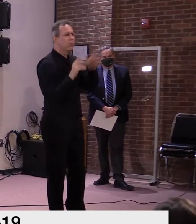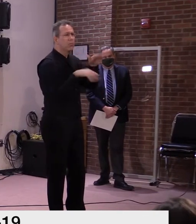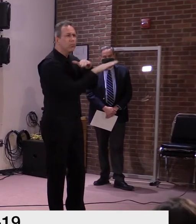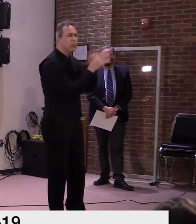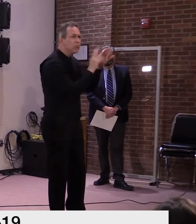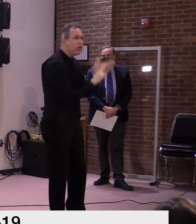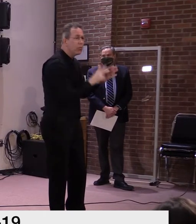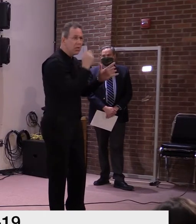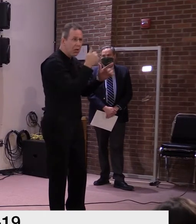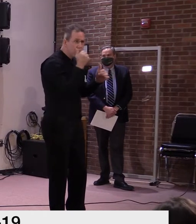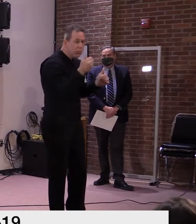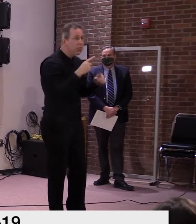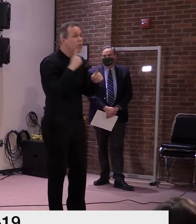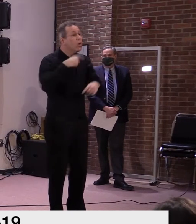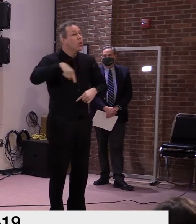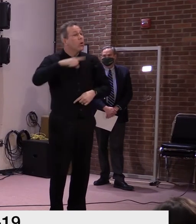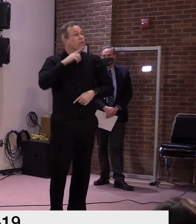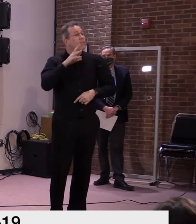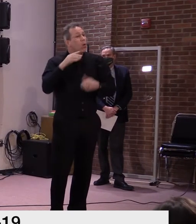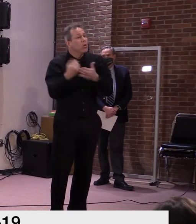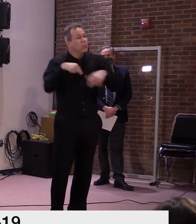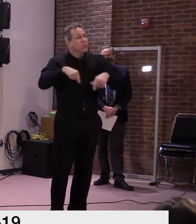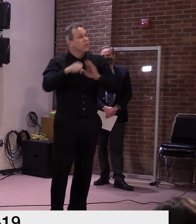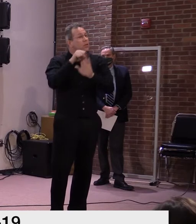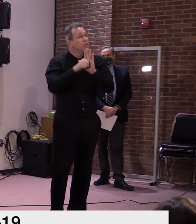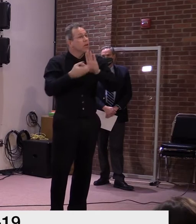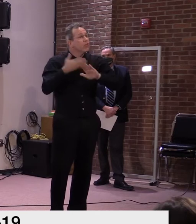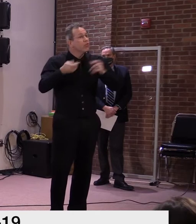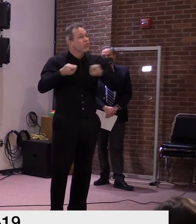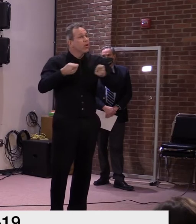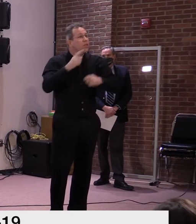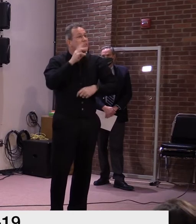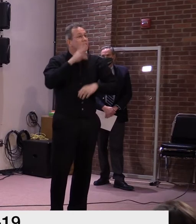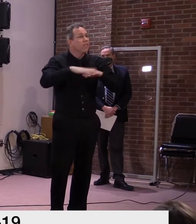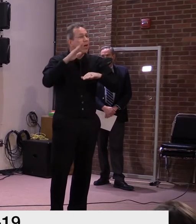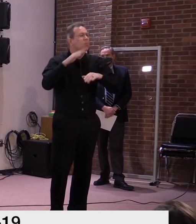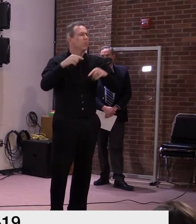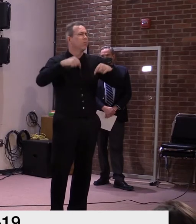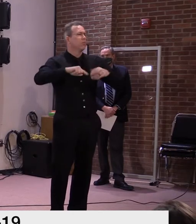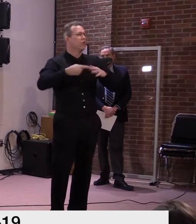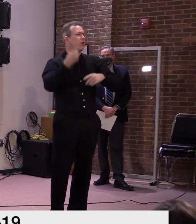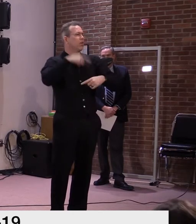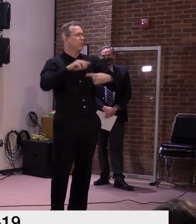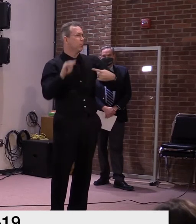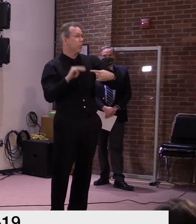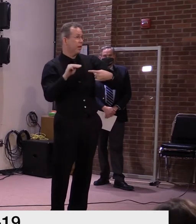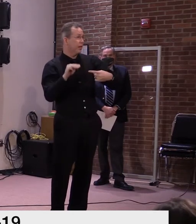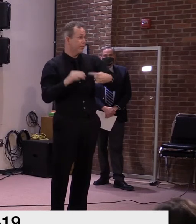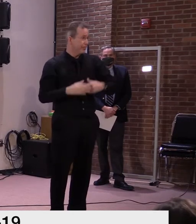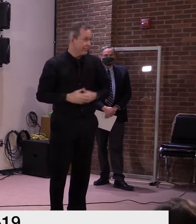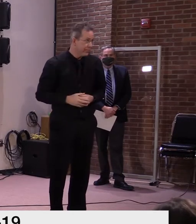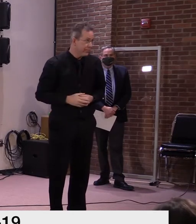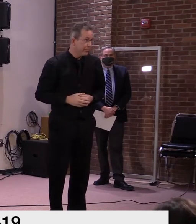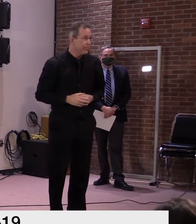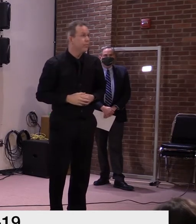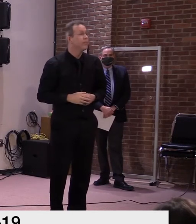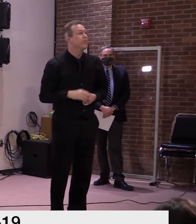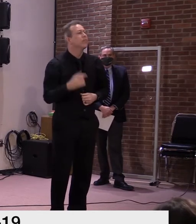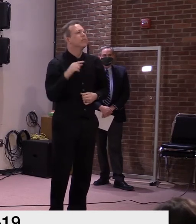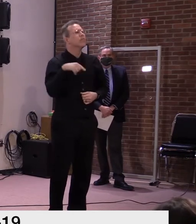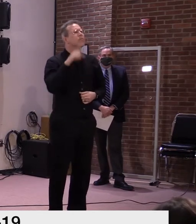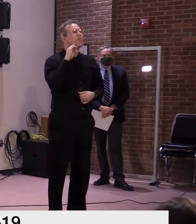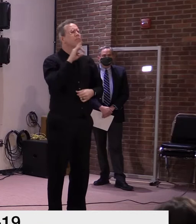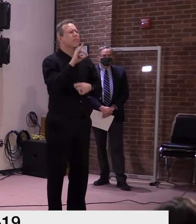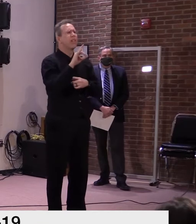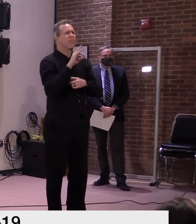able to sign up for the state-run clinics beginning on Monday morning. I believe it's at 8:15.